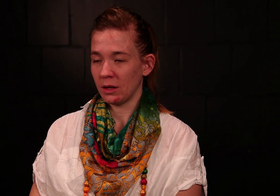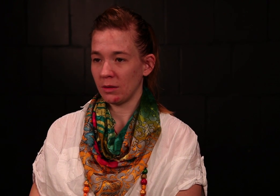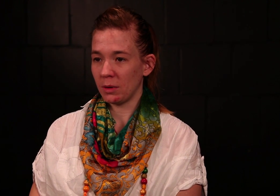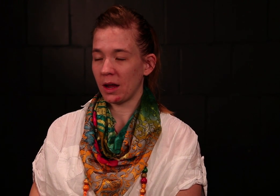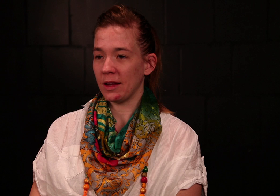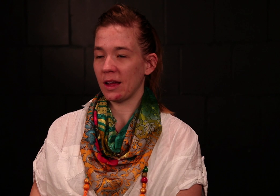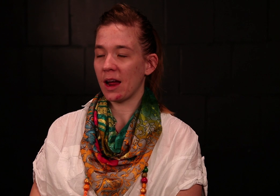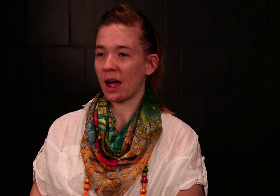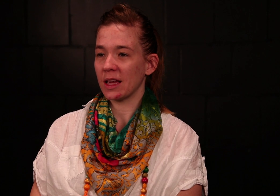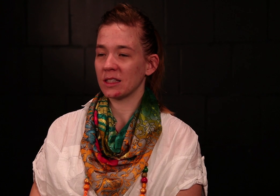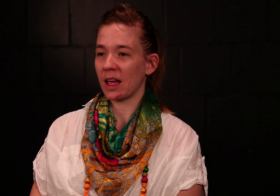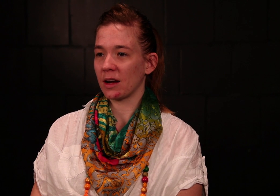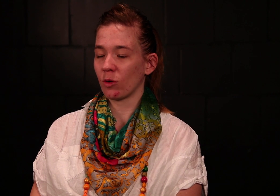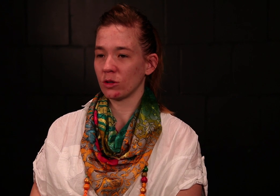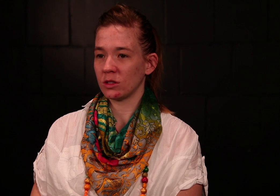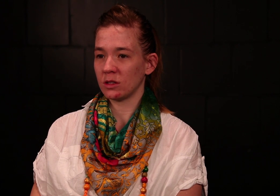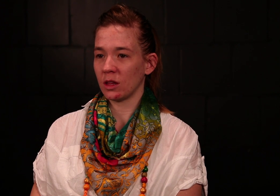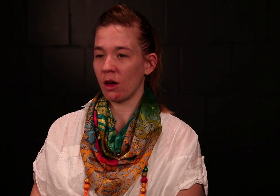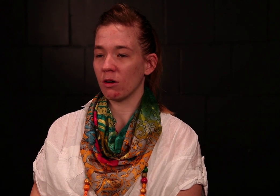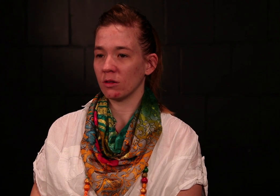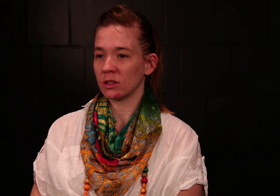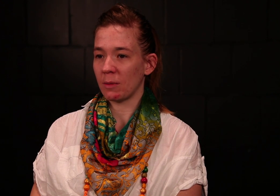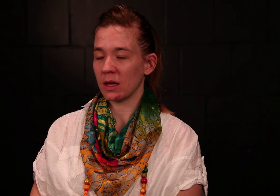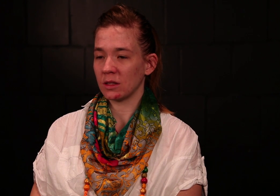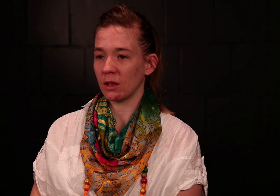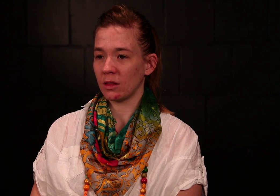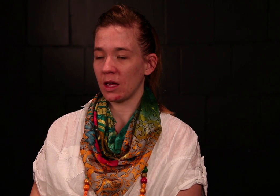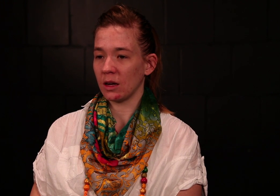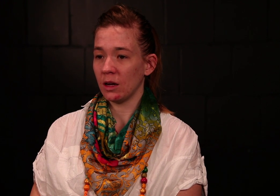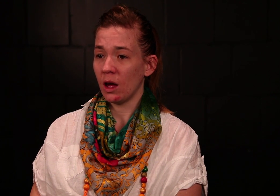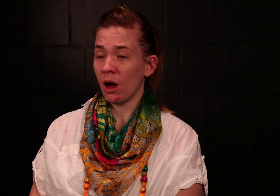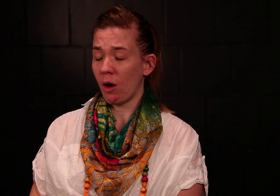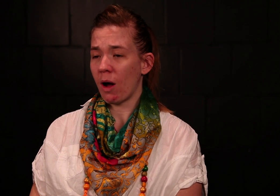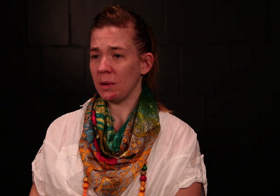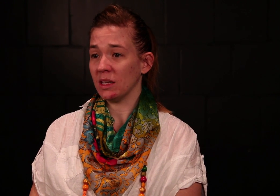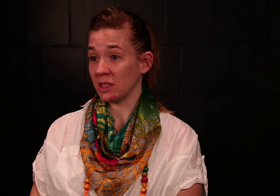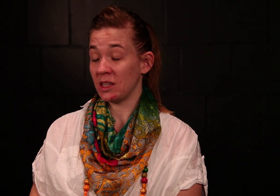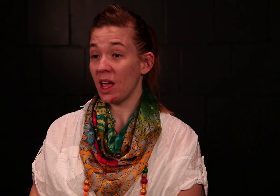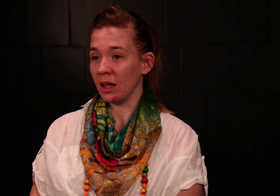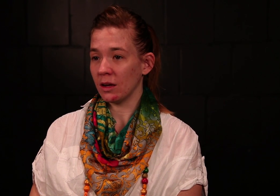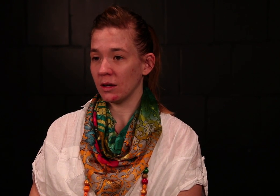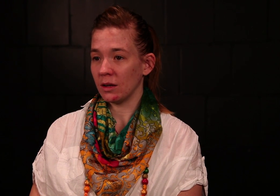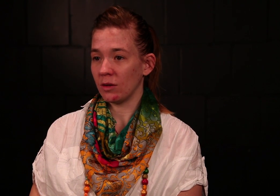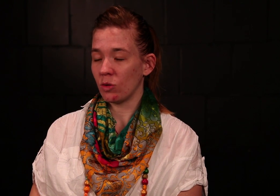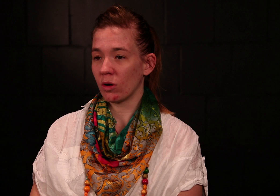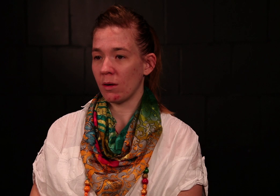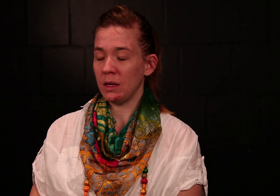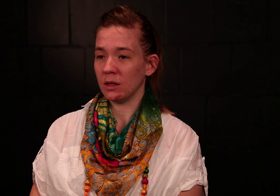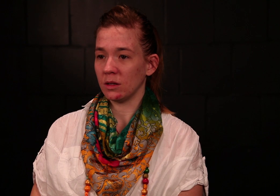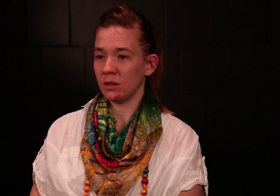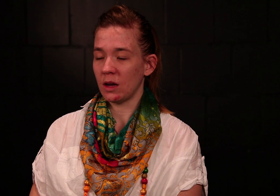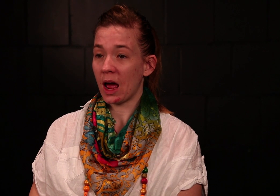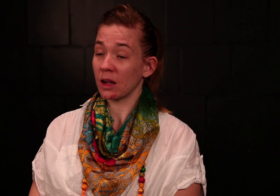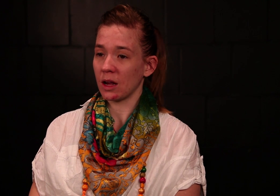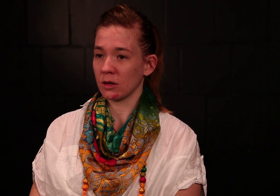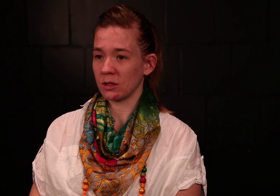But I guess it kind of grosses the thought of somebody thinking, oh, I'm eating a snake or I'm eating an alligator's